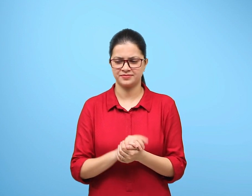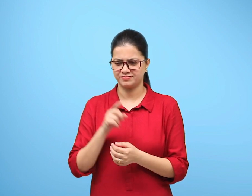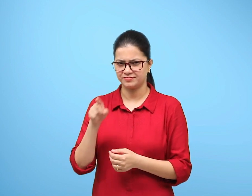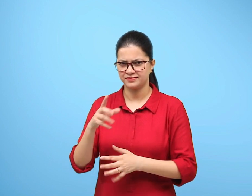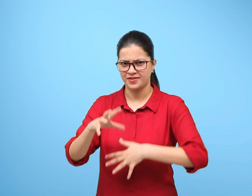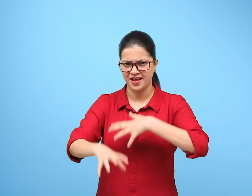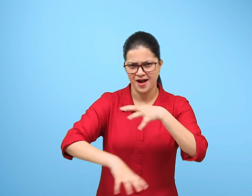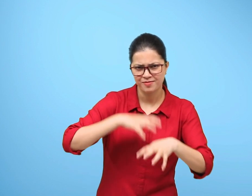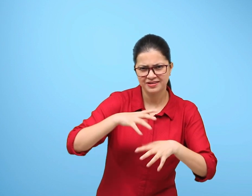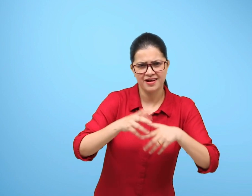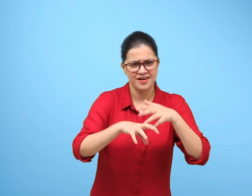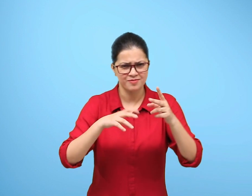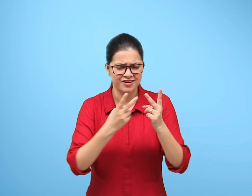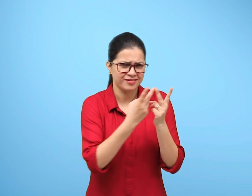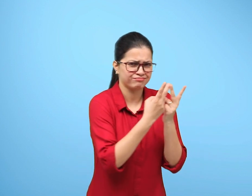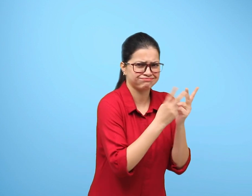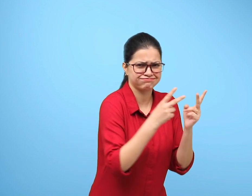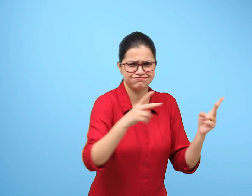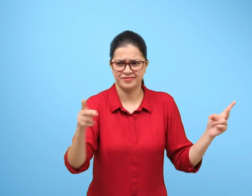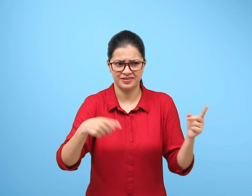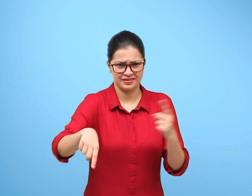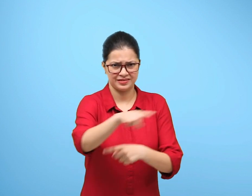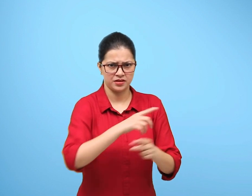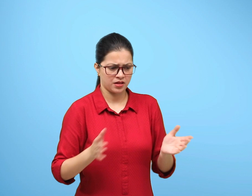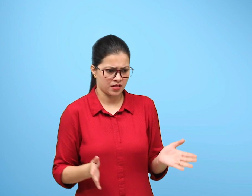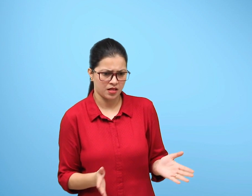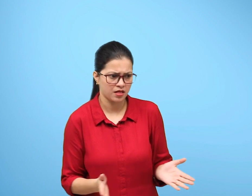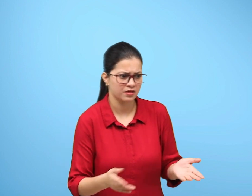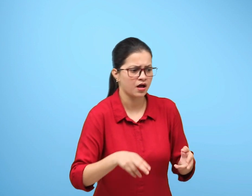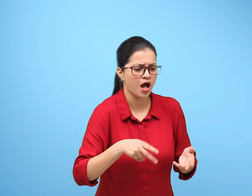The movement and locomotion of all animals is exactly the same.